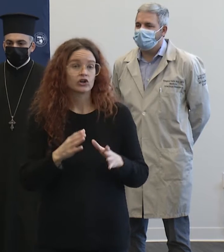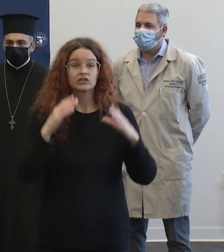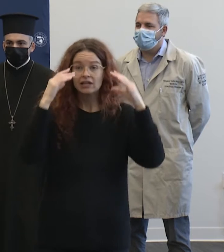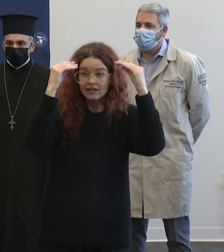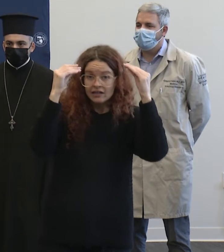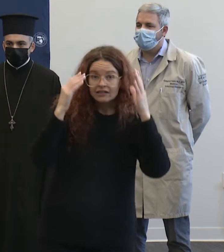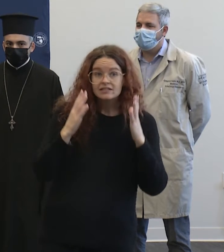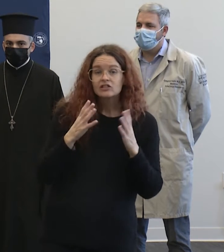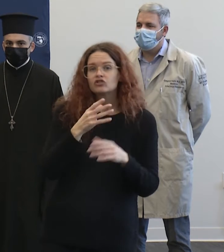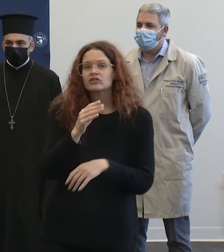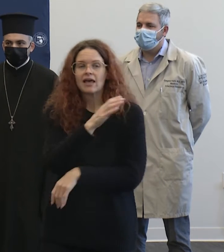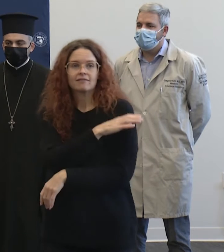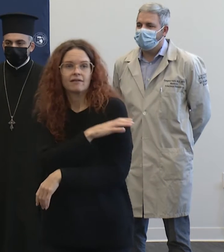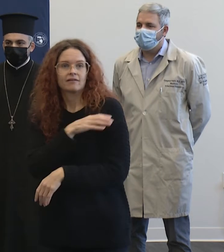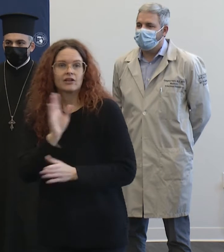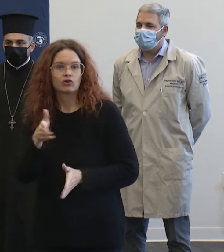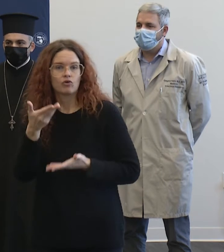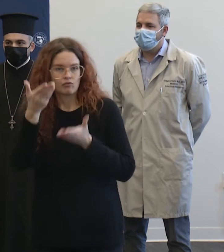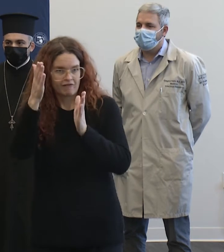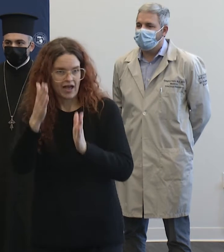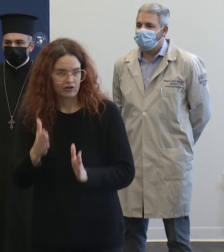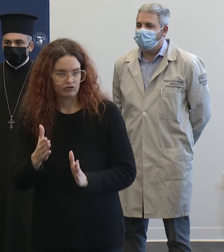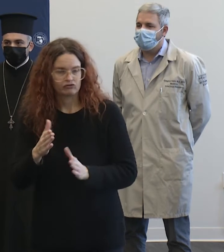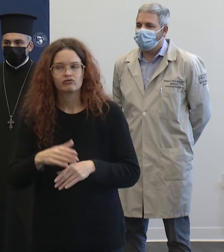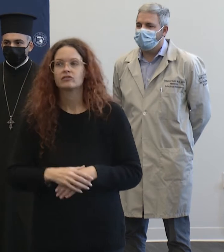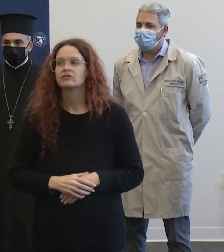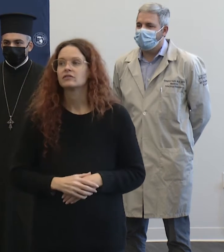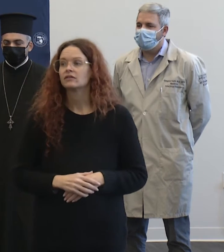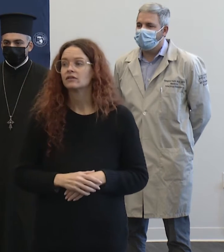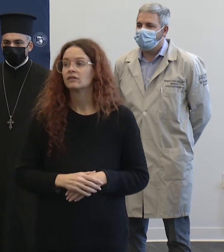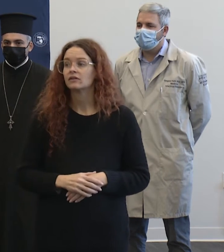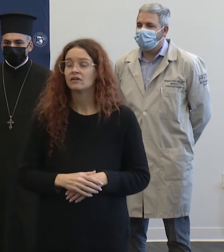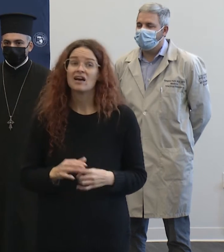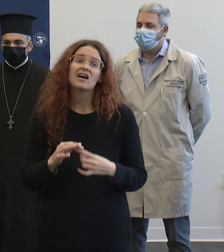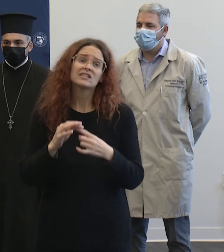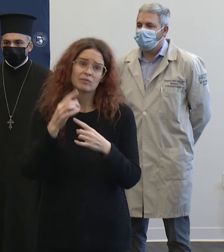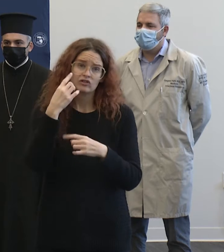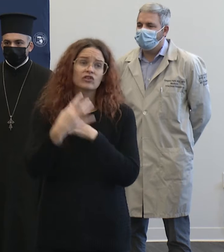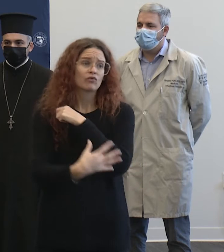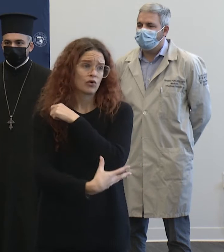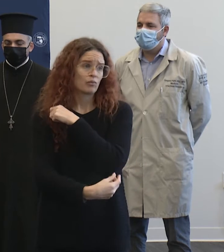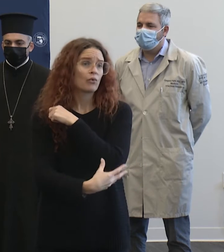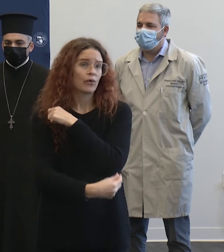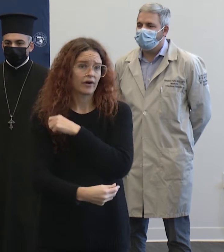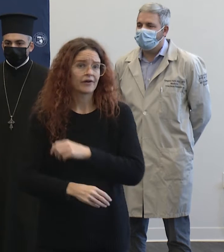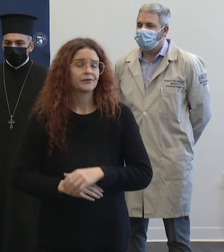as well as clinical providers, for everything that has been done, especially for the poor amongst us.